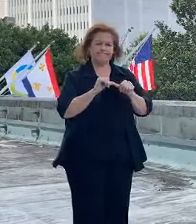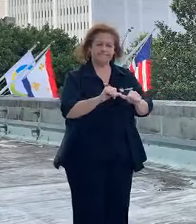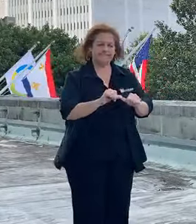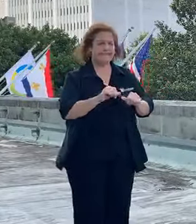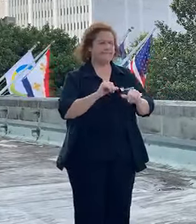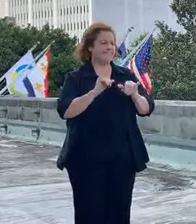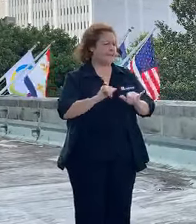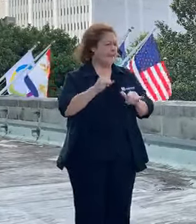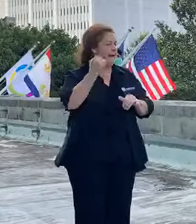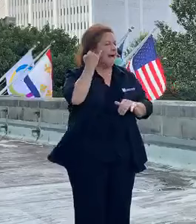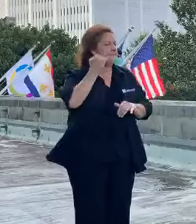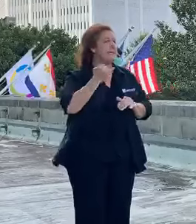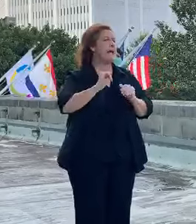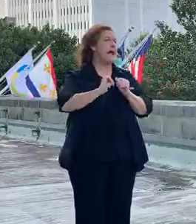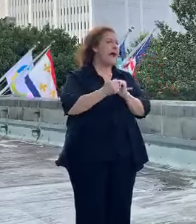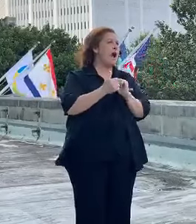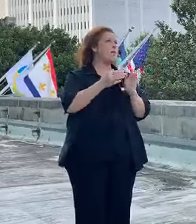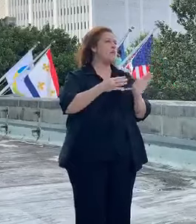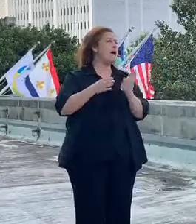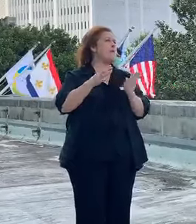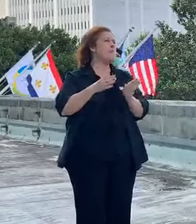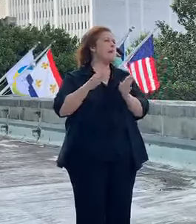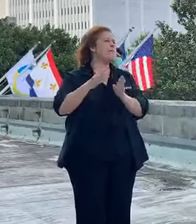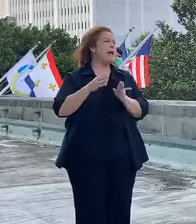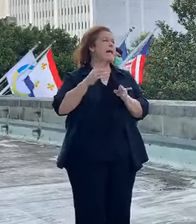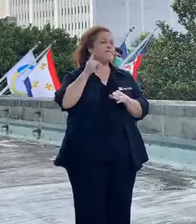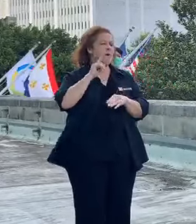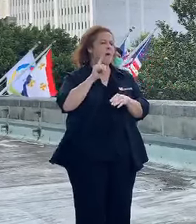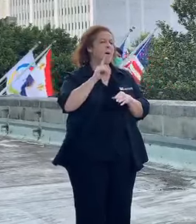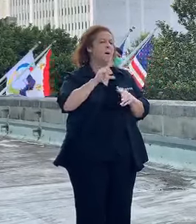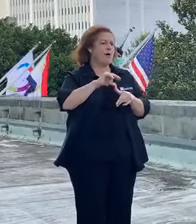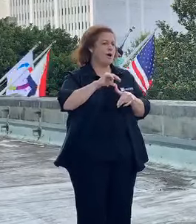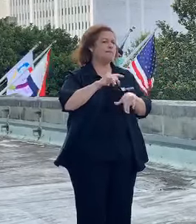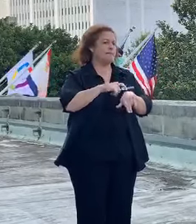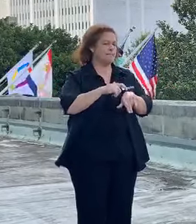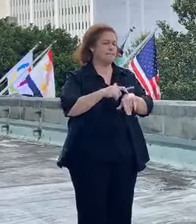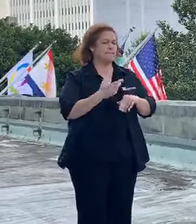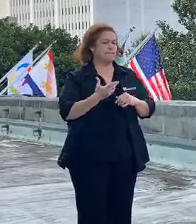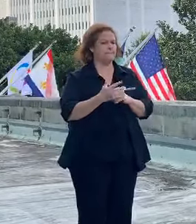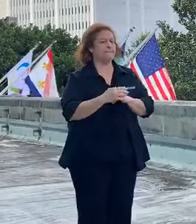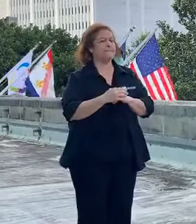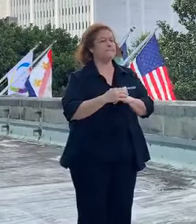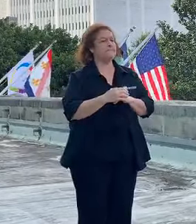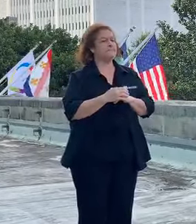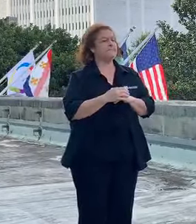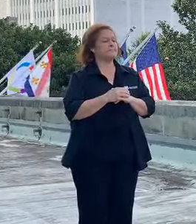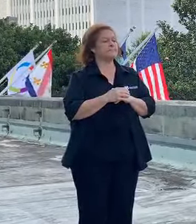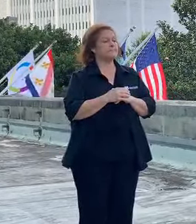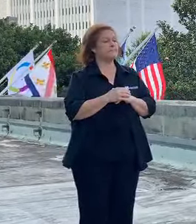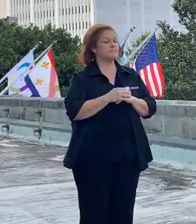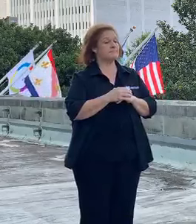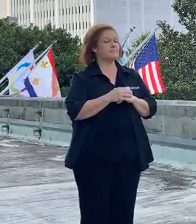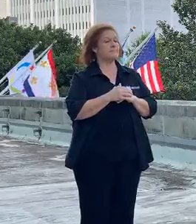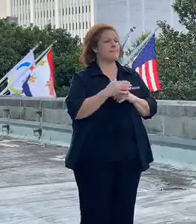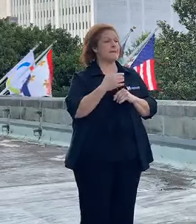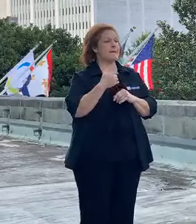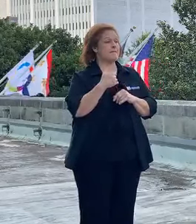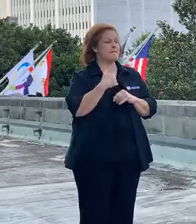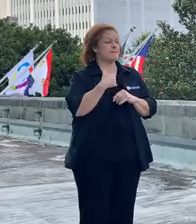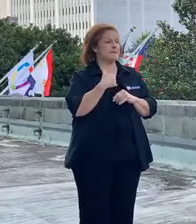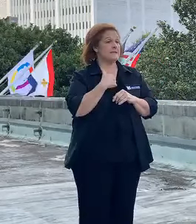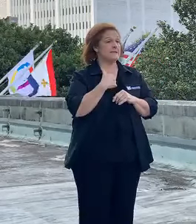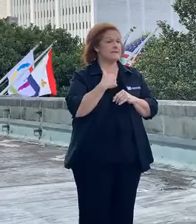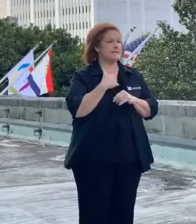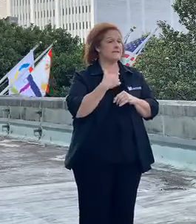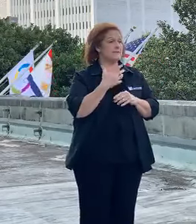same ideas about what we're going to do this year with hurricane season. So with that, my remarks are brief,